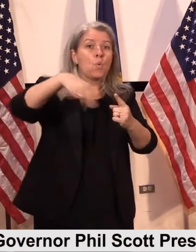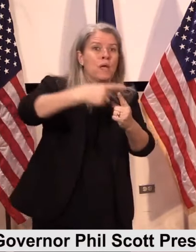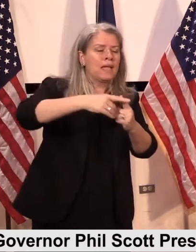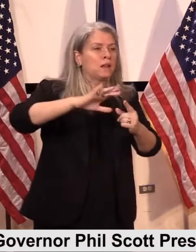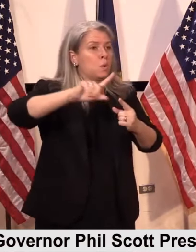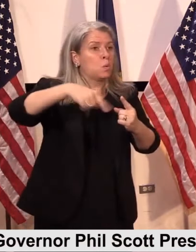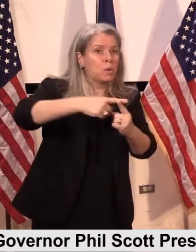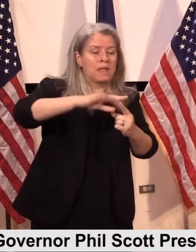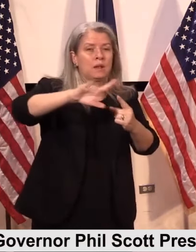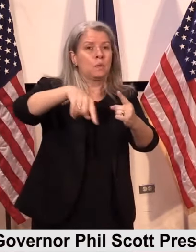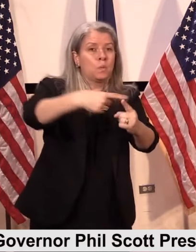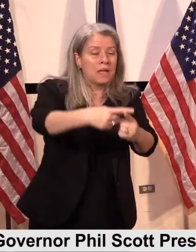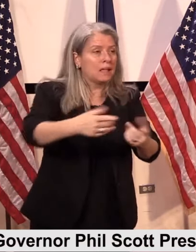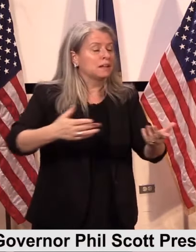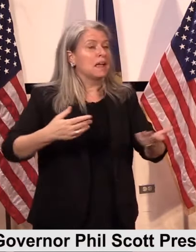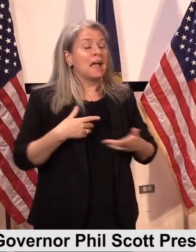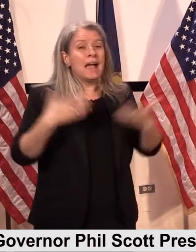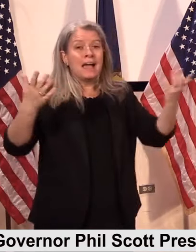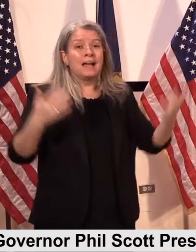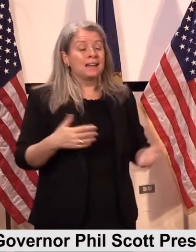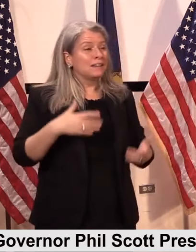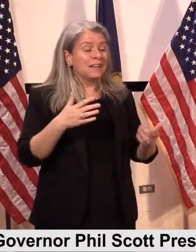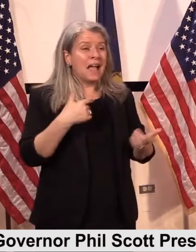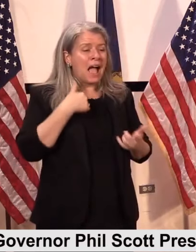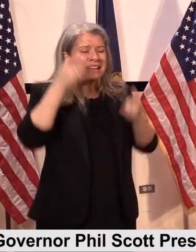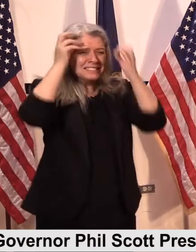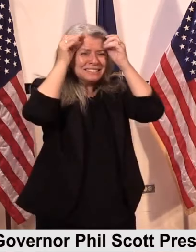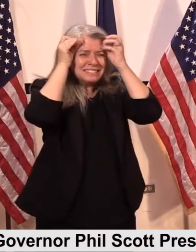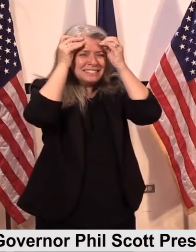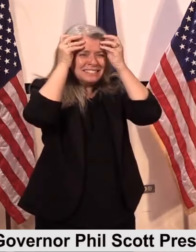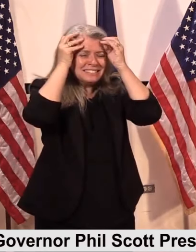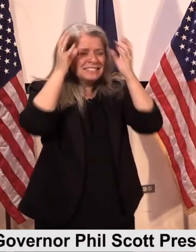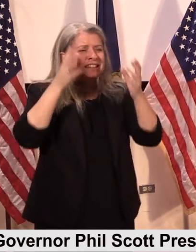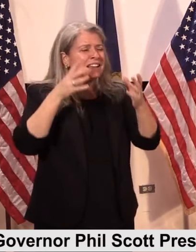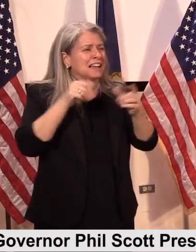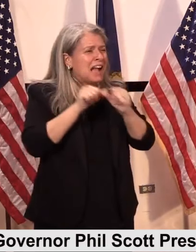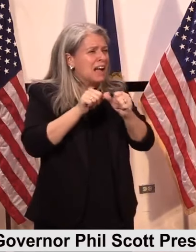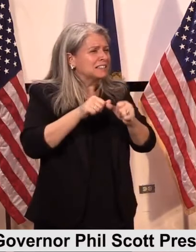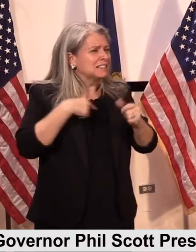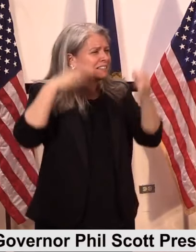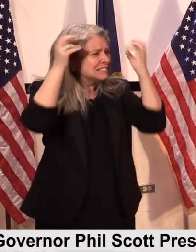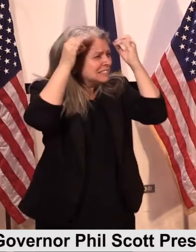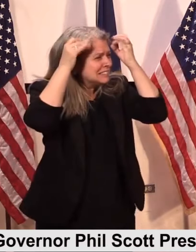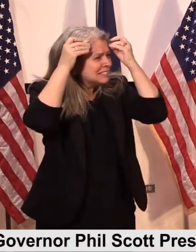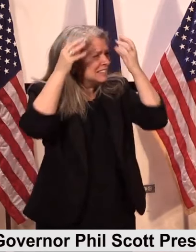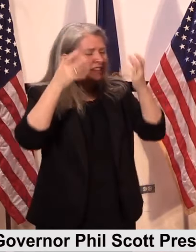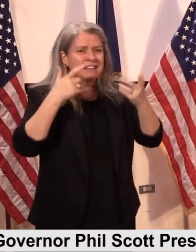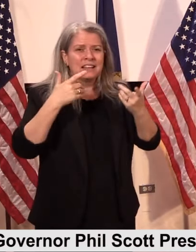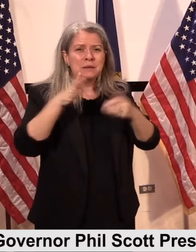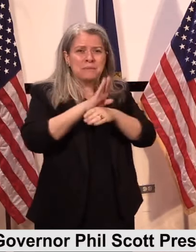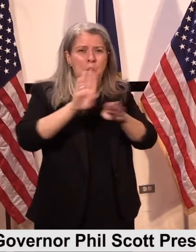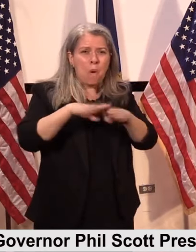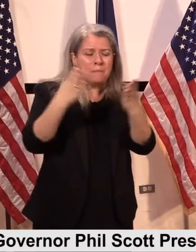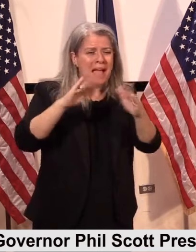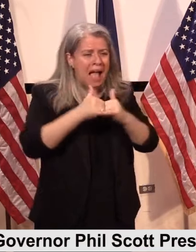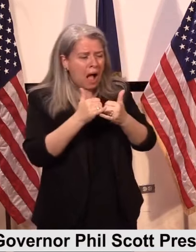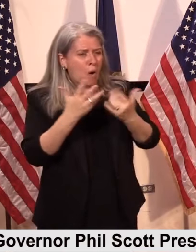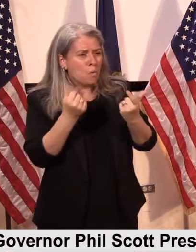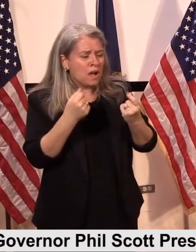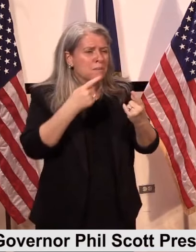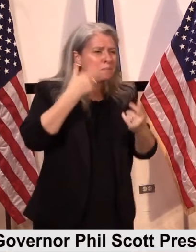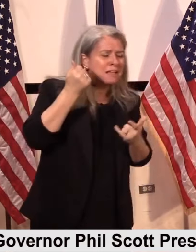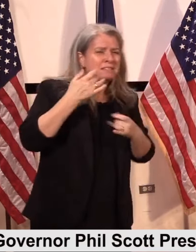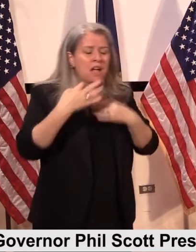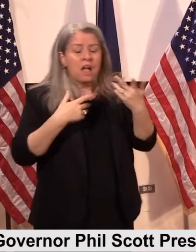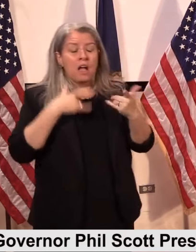think about this almost every hour of every day. How are we going to open these businesses back up and get back to